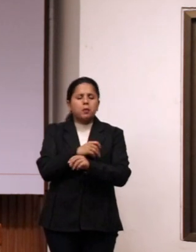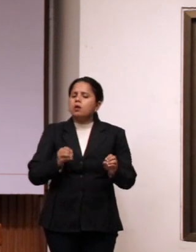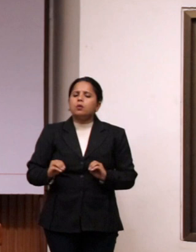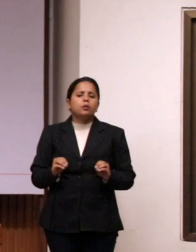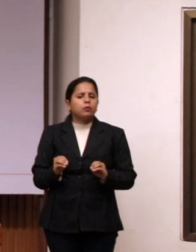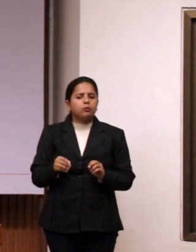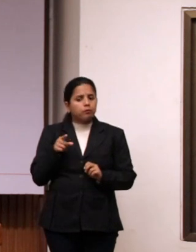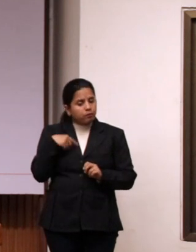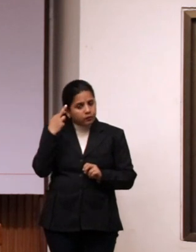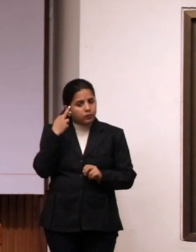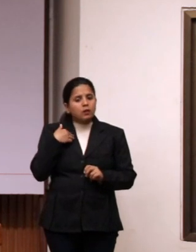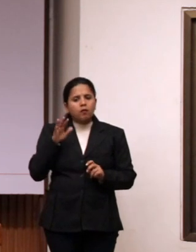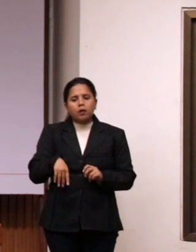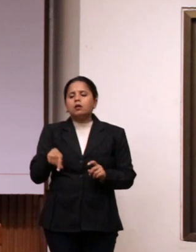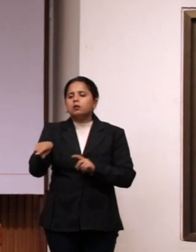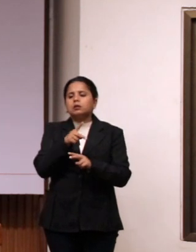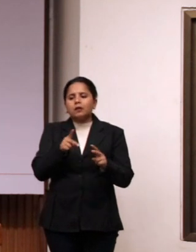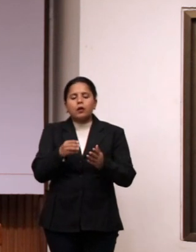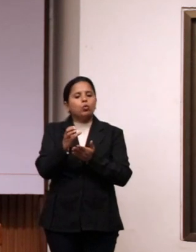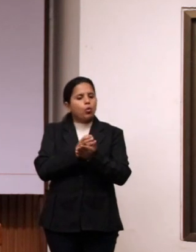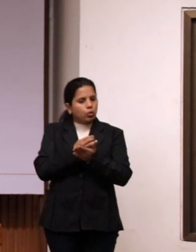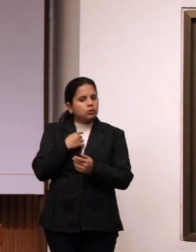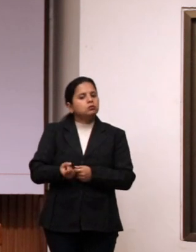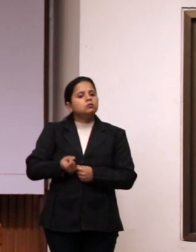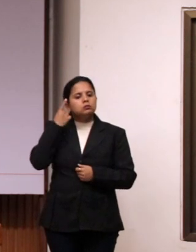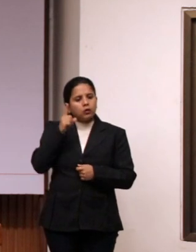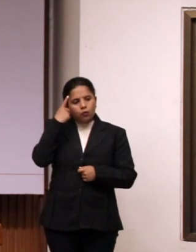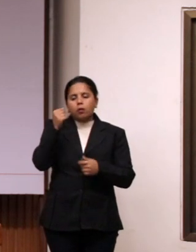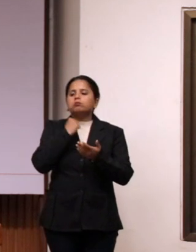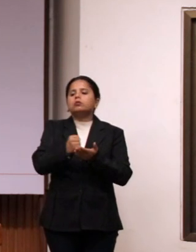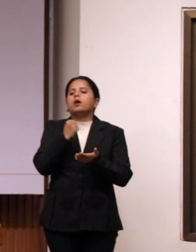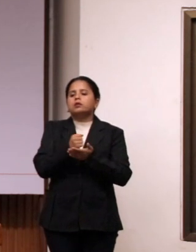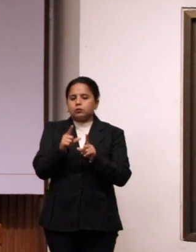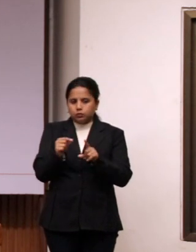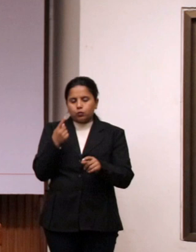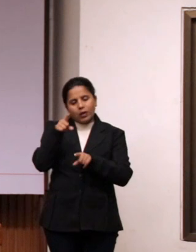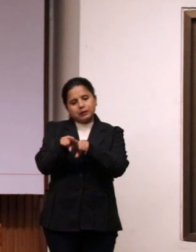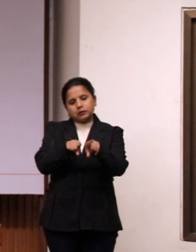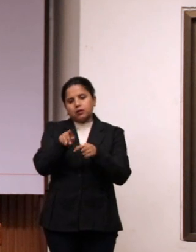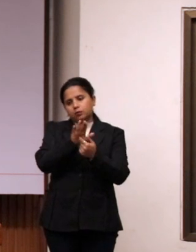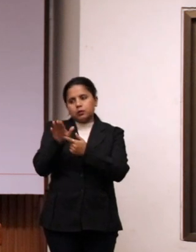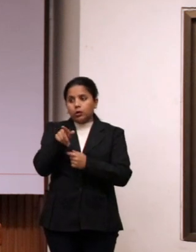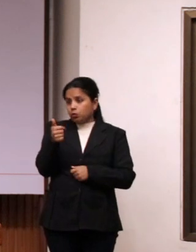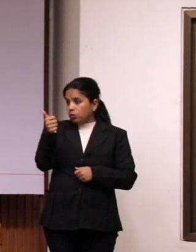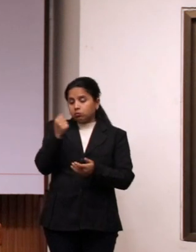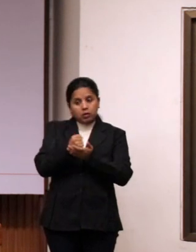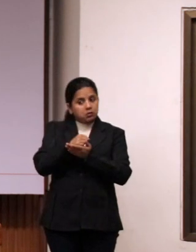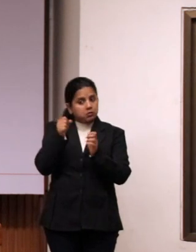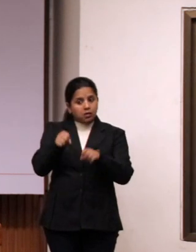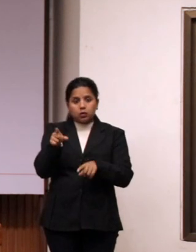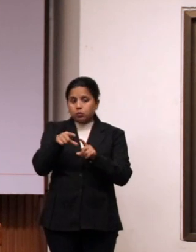So therefore, we are trying to come out with some courses for practitioner. For example, you can become very good practitioner. You visit